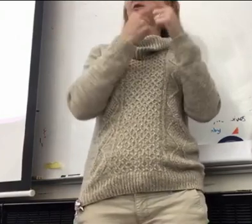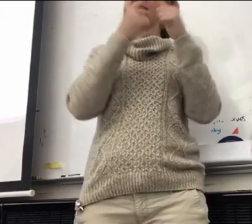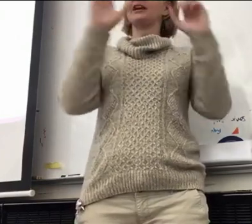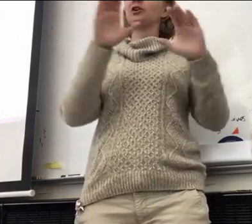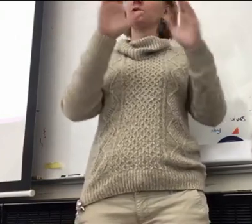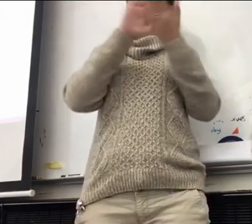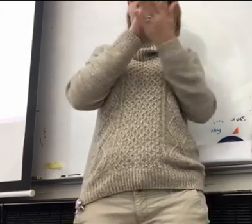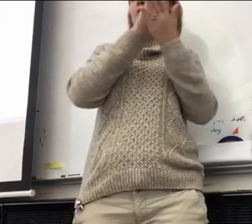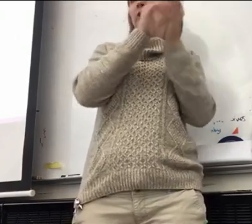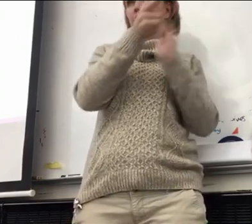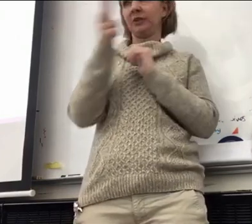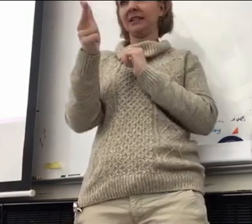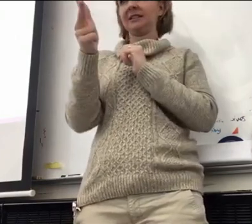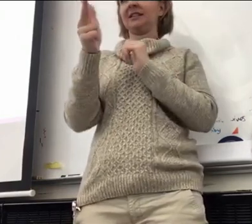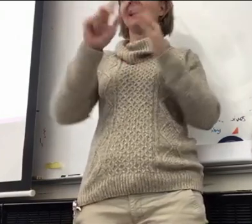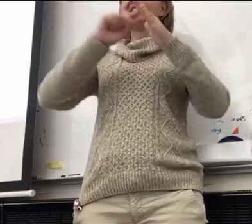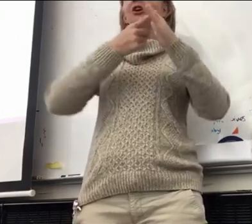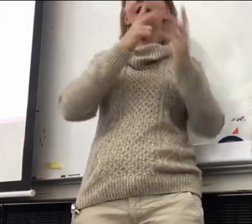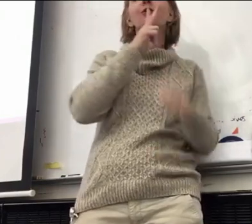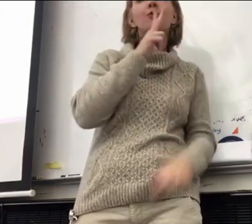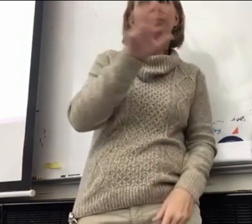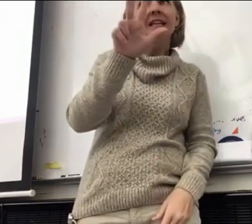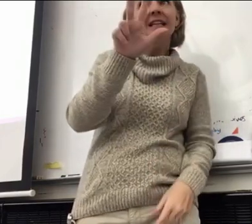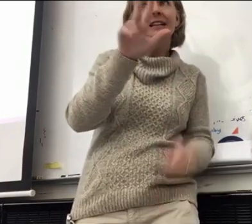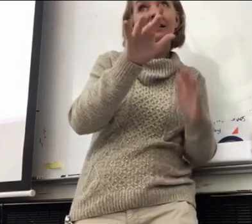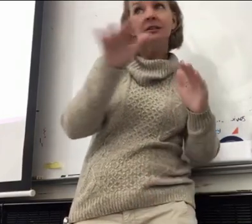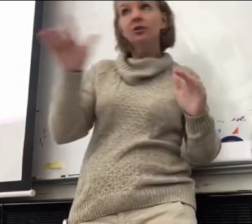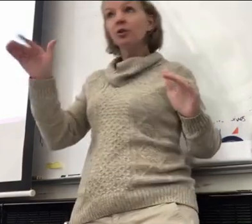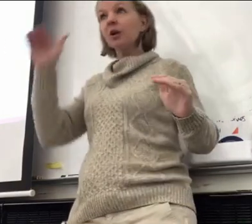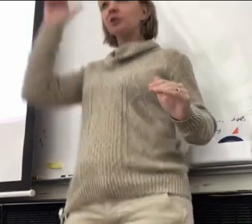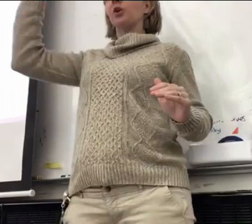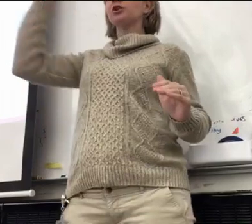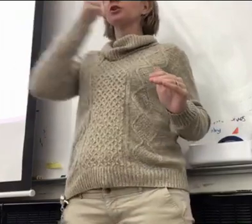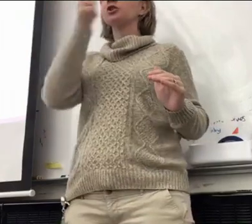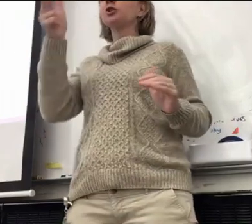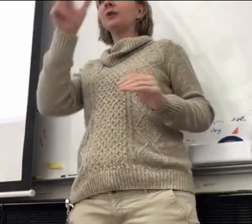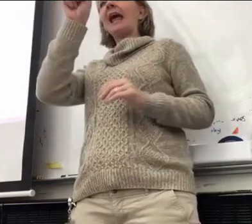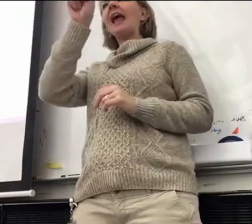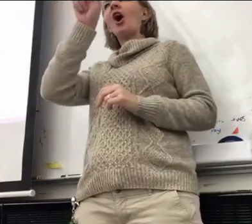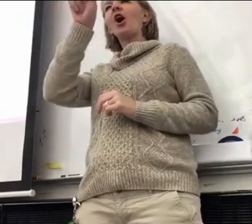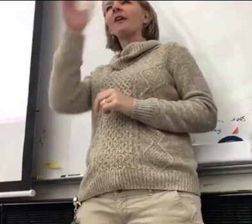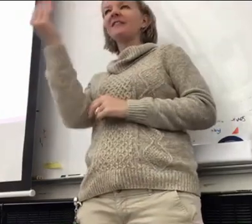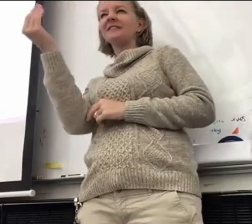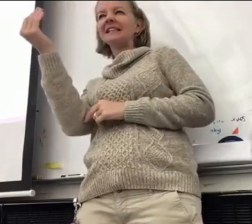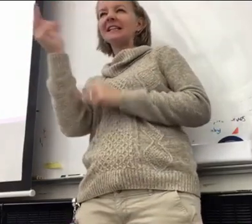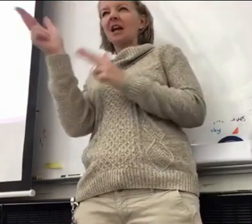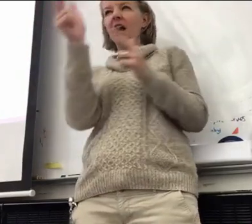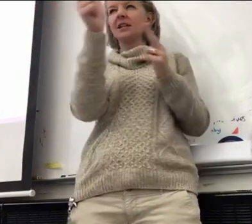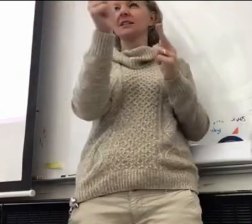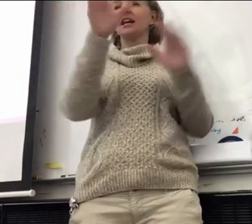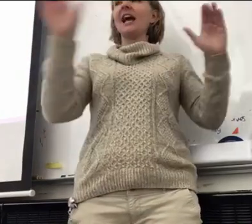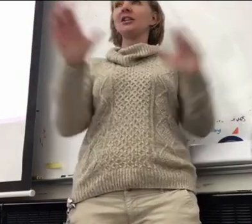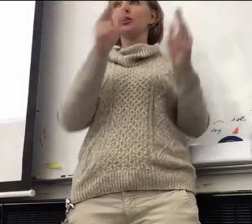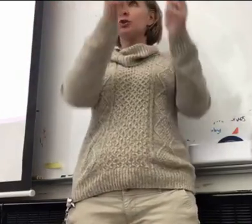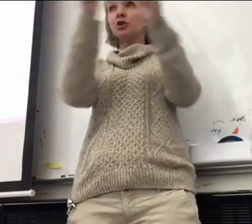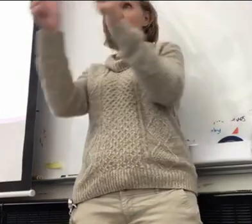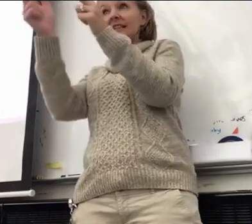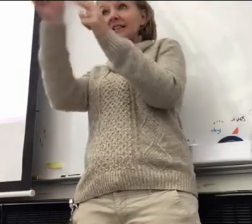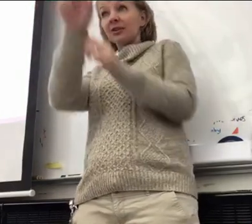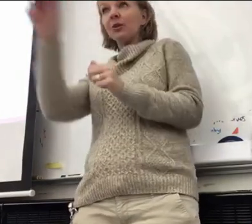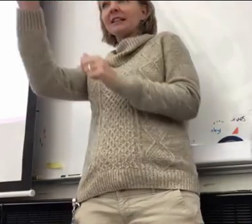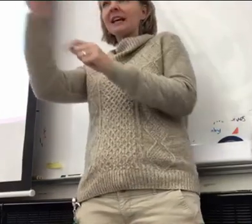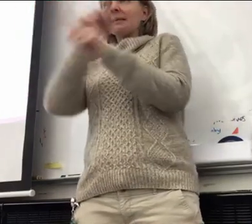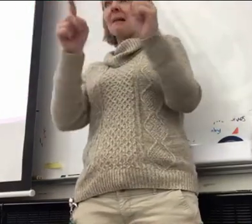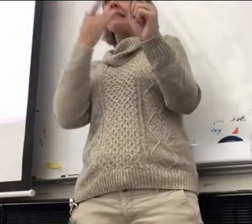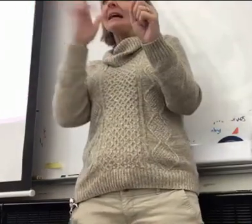They trained kids starting at 3 years old up to adults to shoot AR-15s and commit mass shootings around the United States. Luckily,